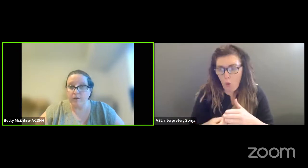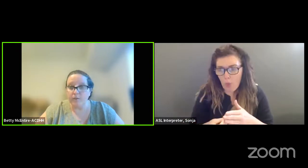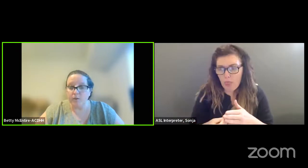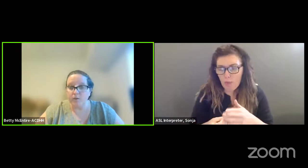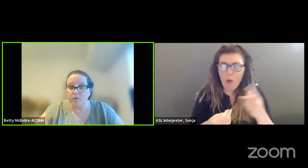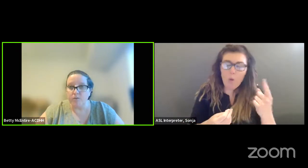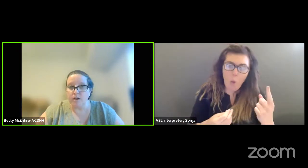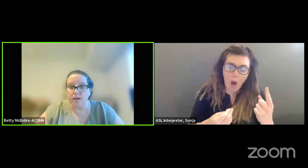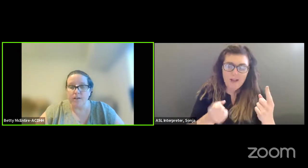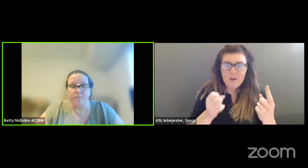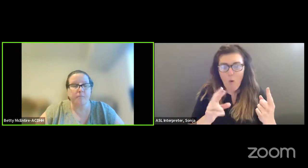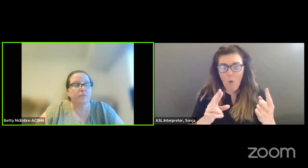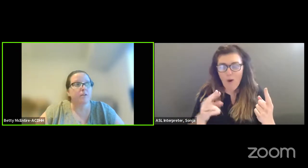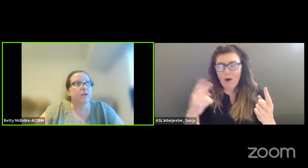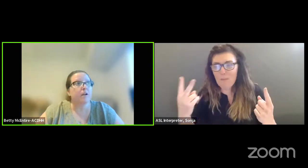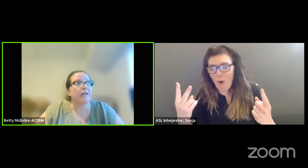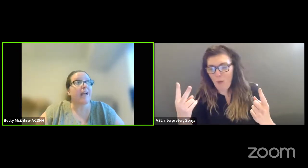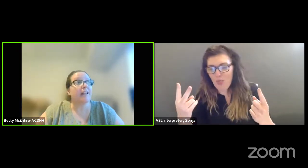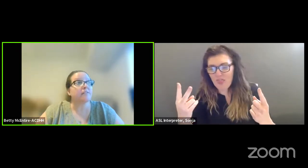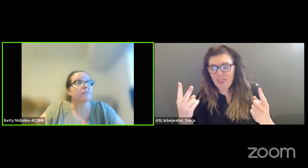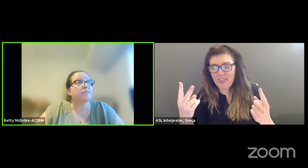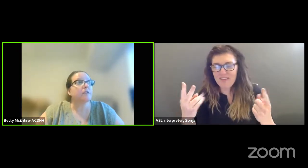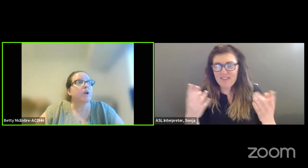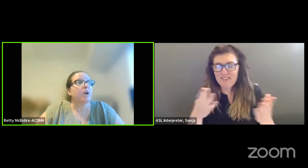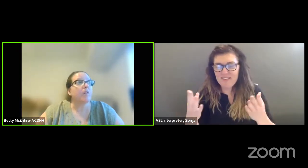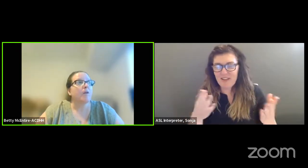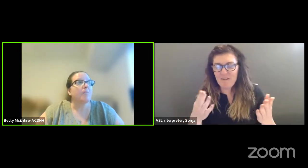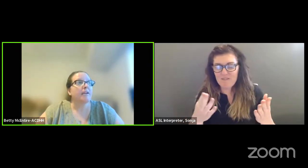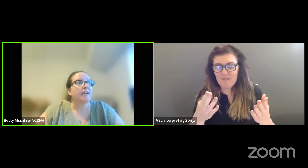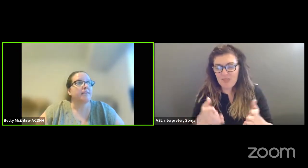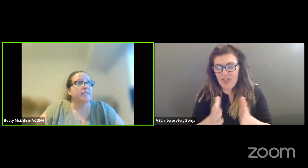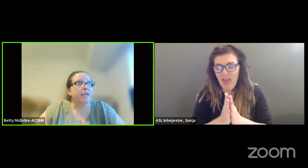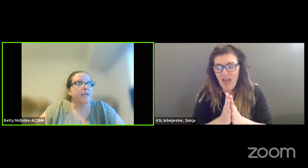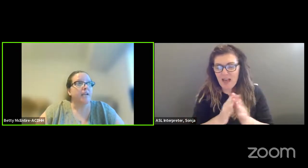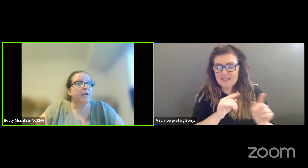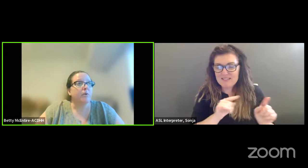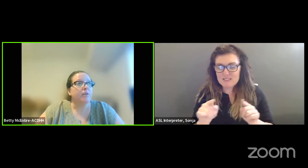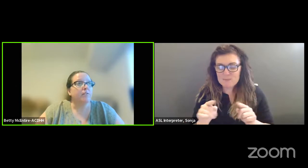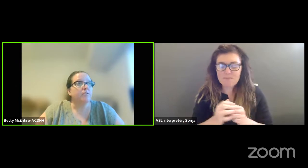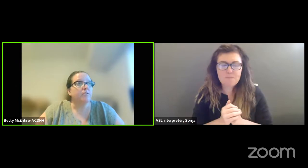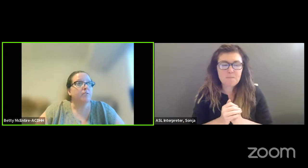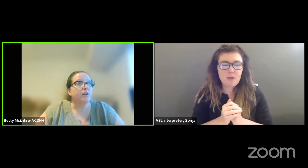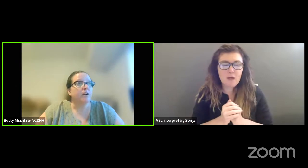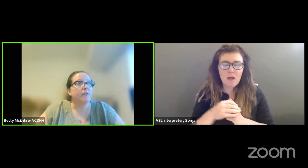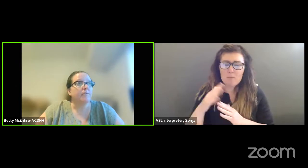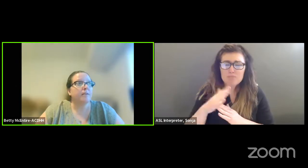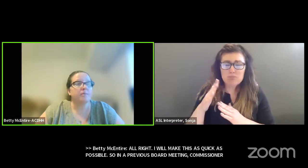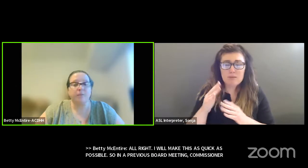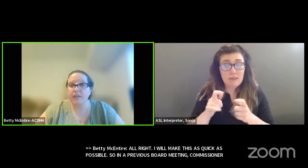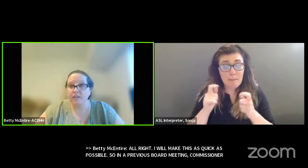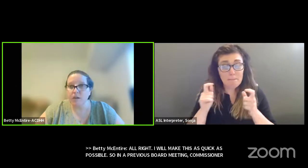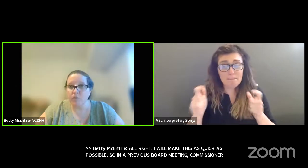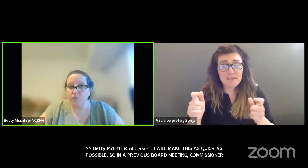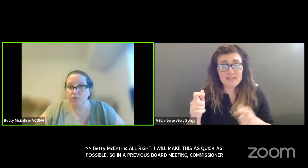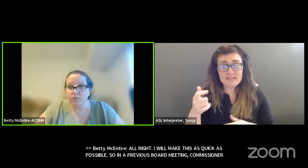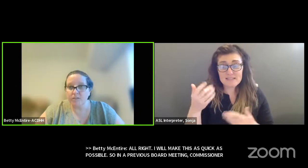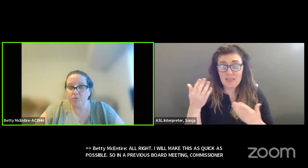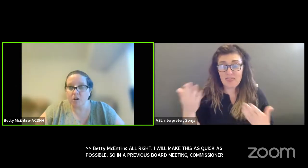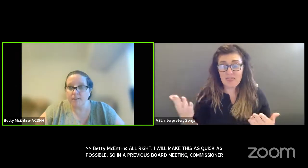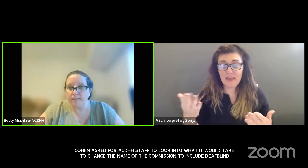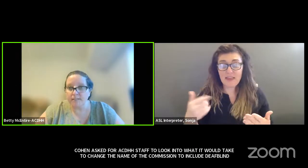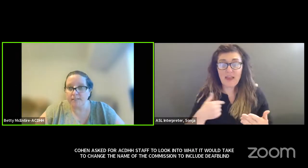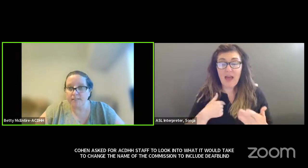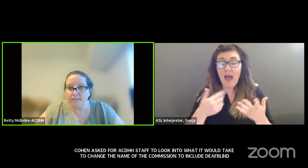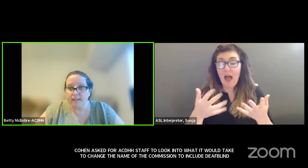both of those asks. The biggest thing I want to explain to